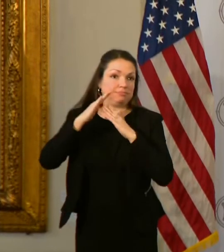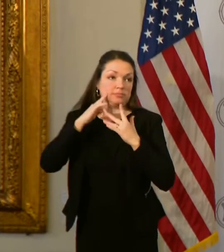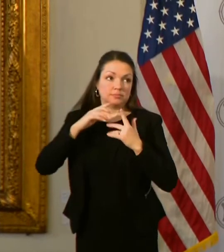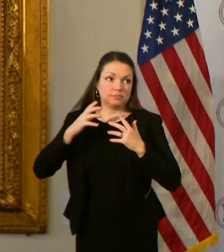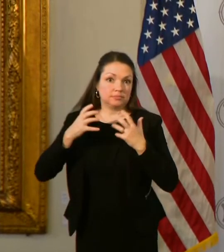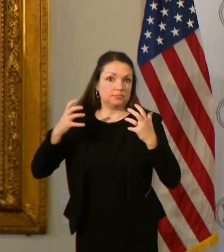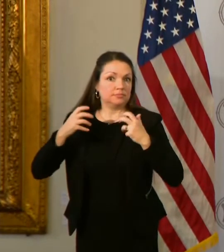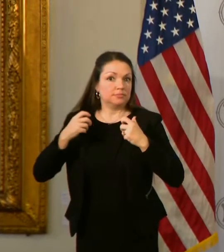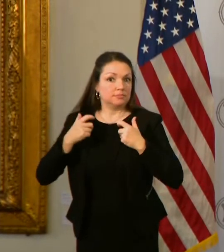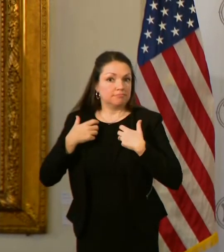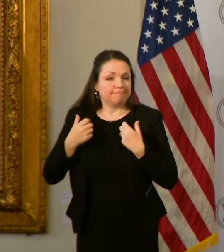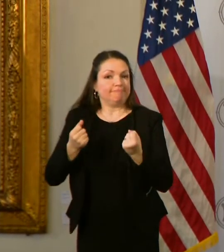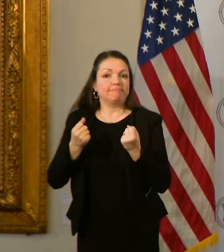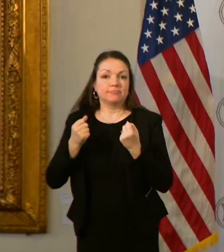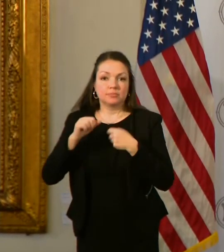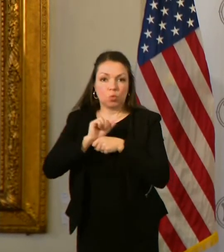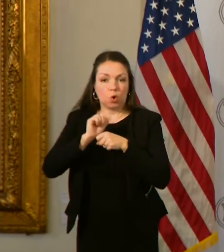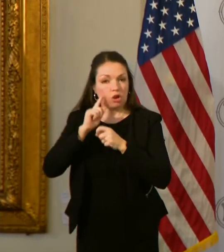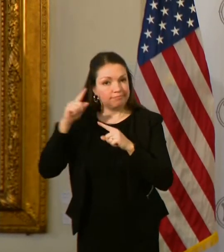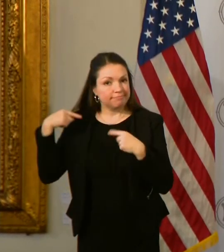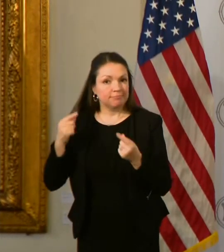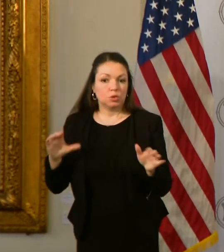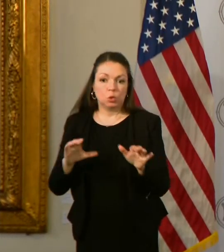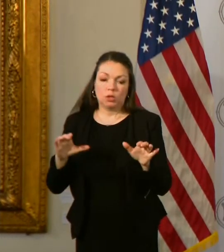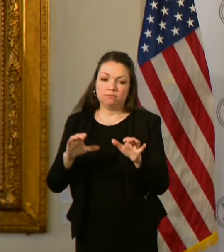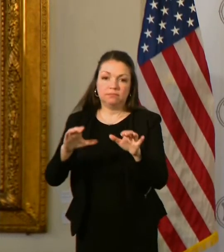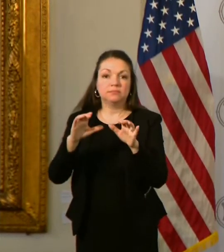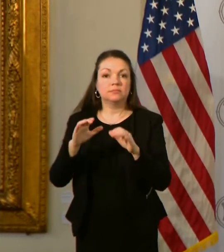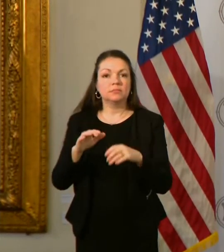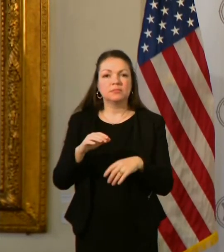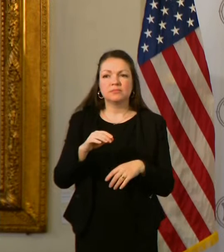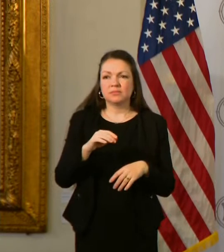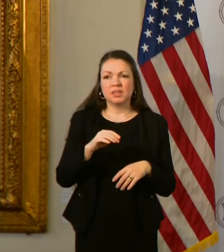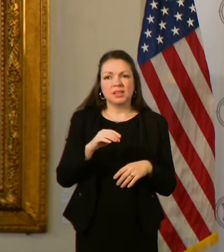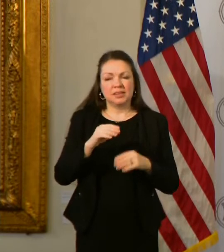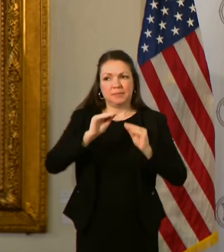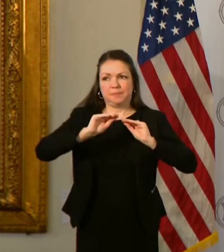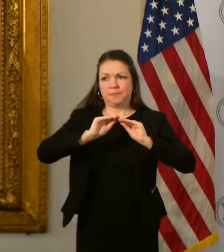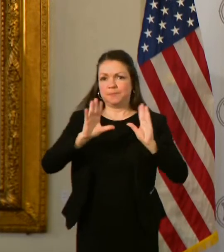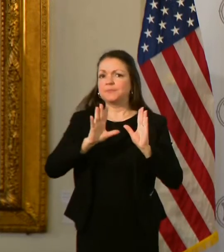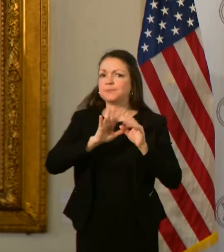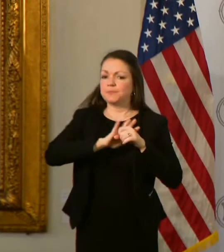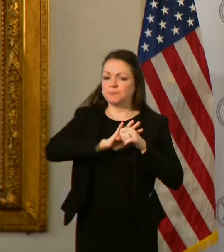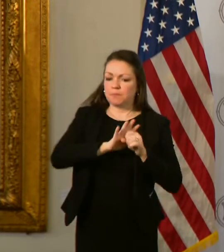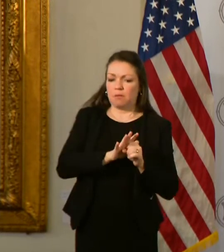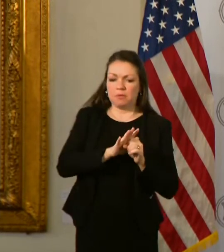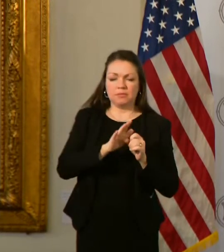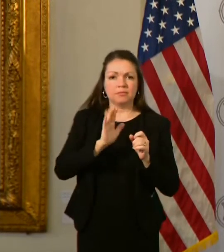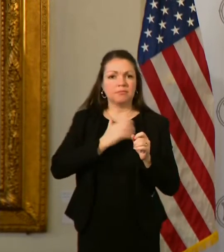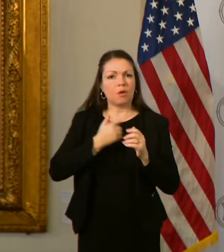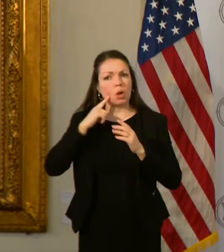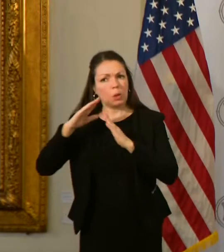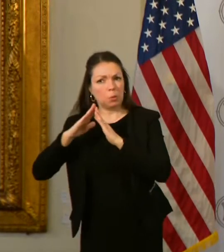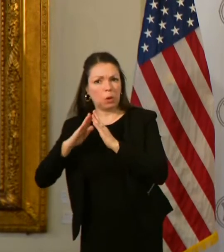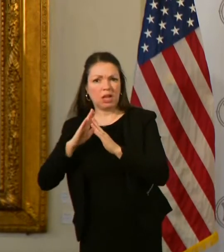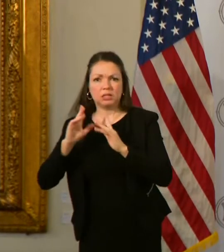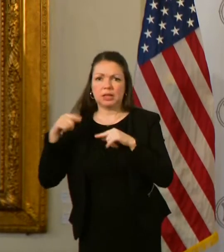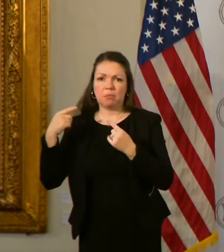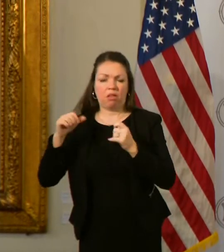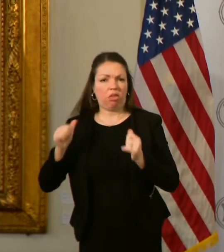It goes without saying that the pandemic has devastated our communities in the loss of